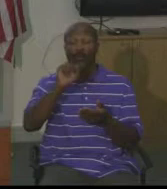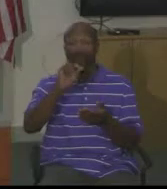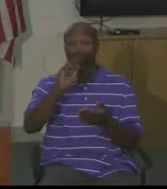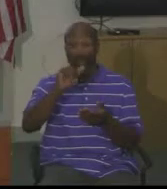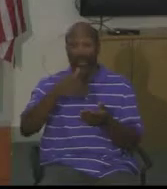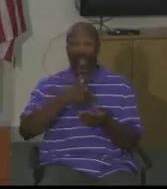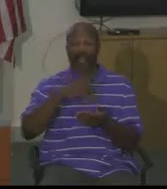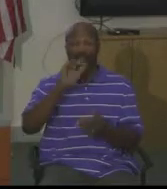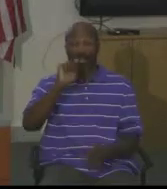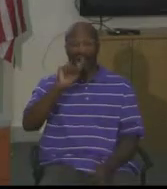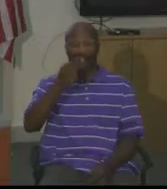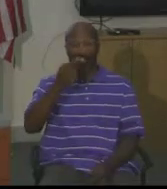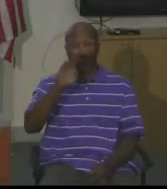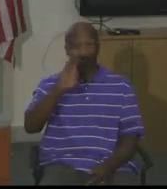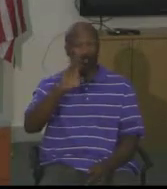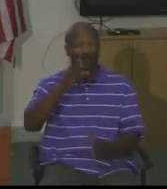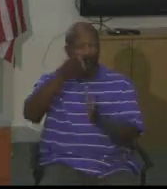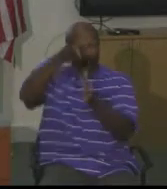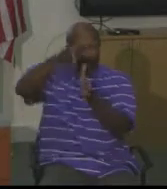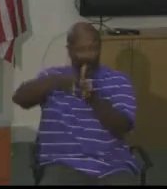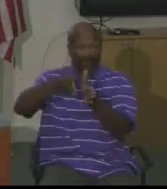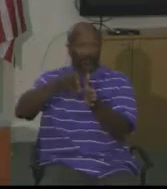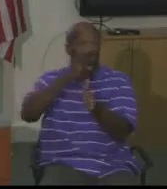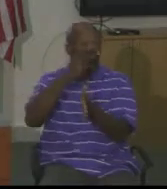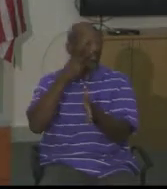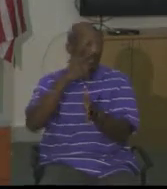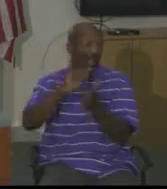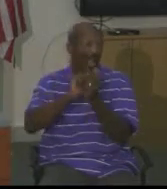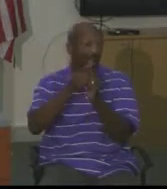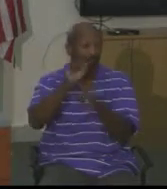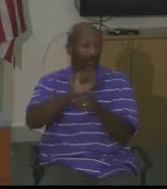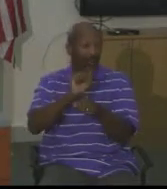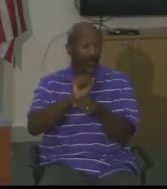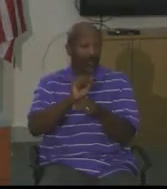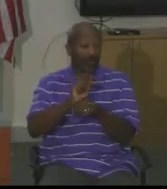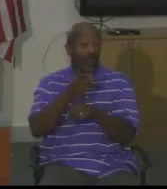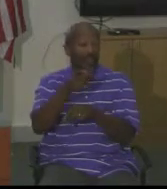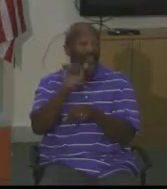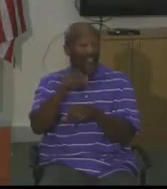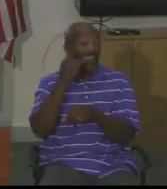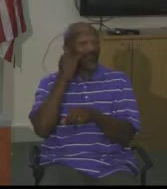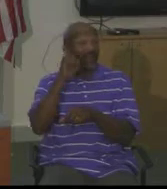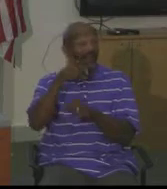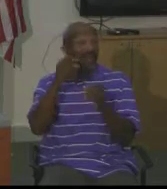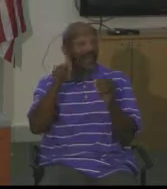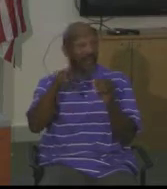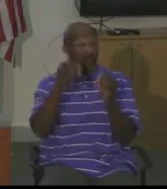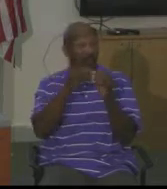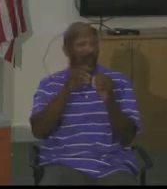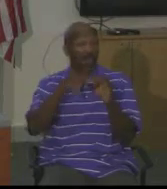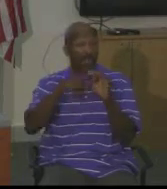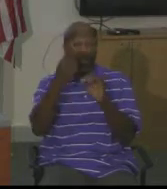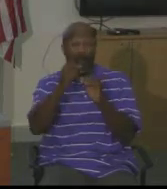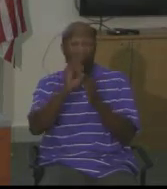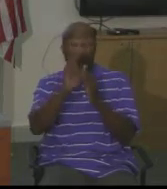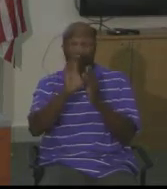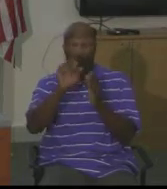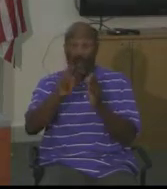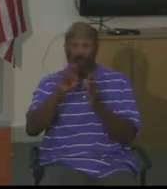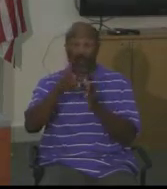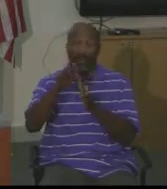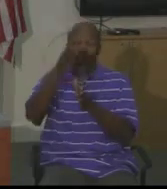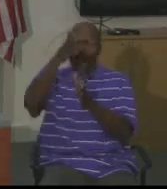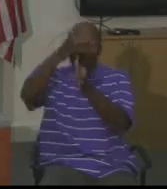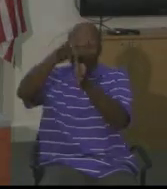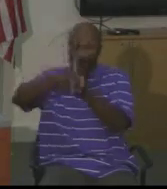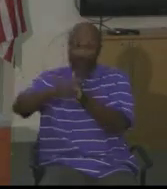has an AGB slot. We'll see that works. If you need to have more than one video card, you had to put one